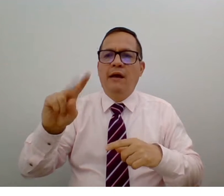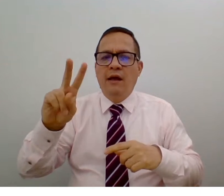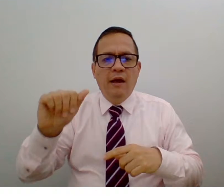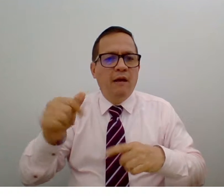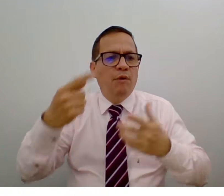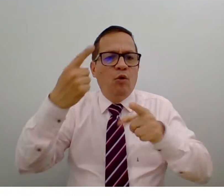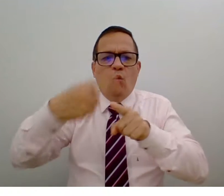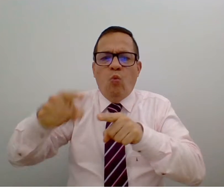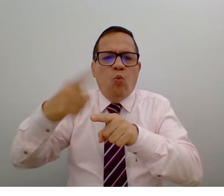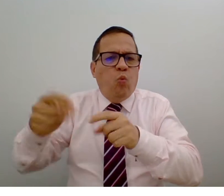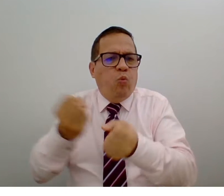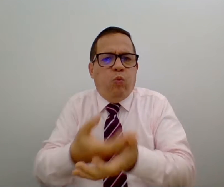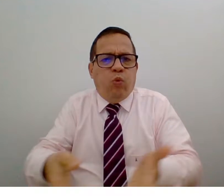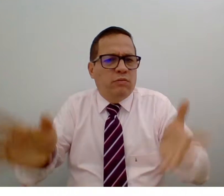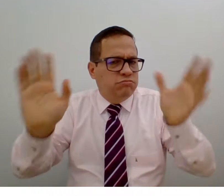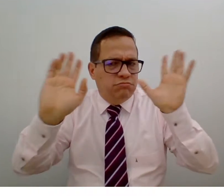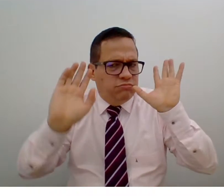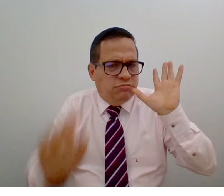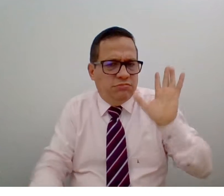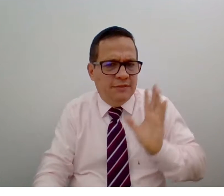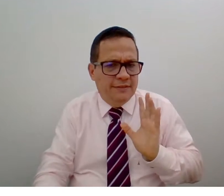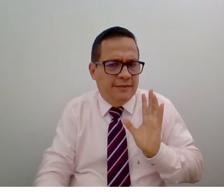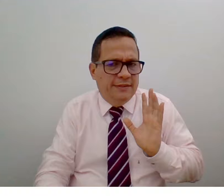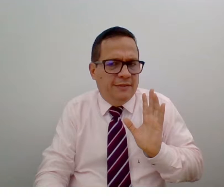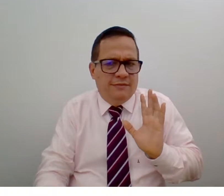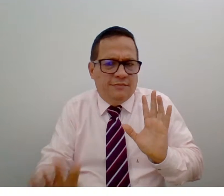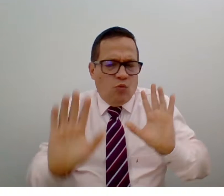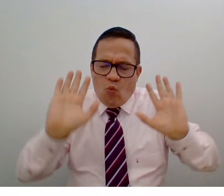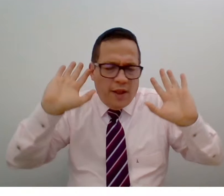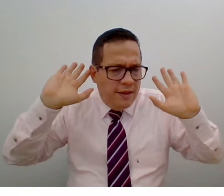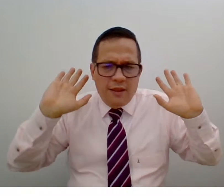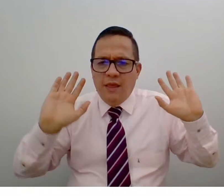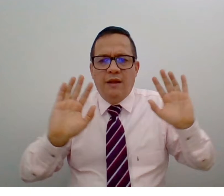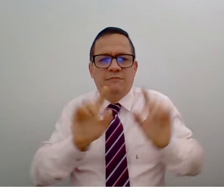and submit it to the evaluation environment.